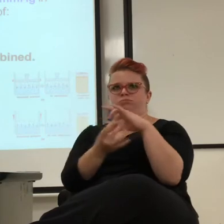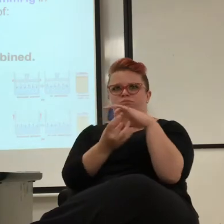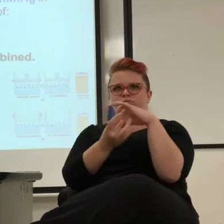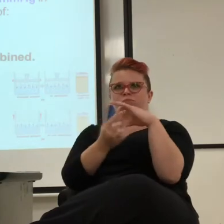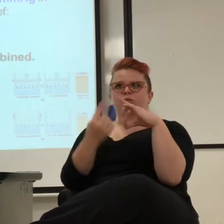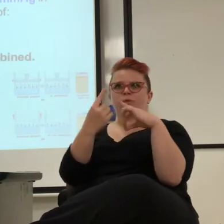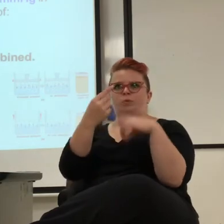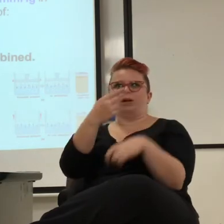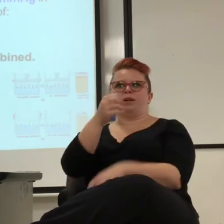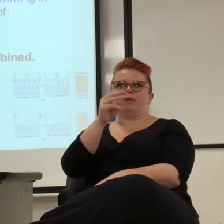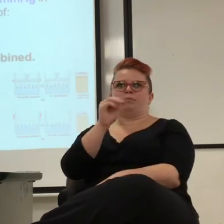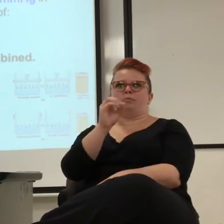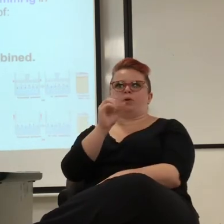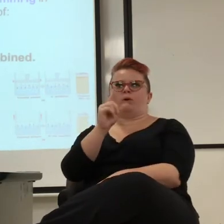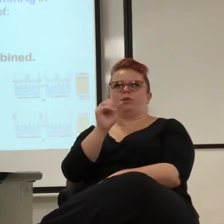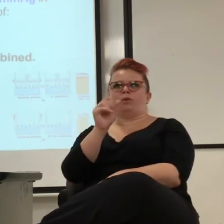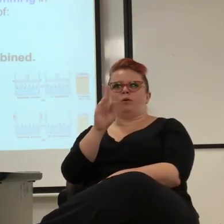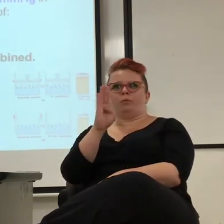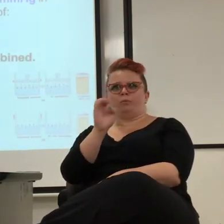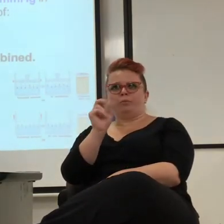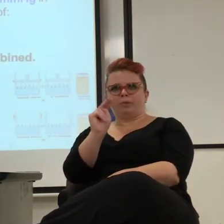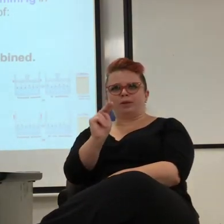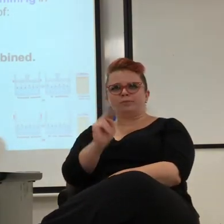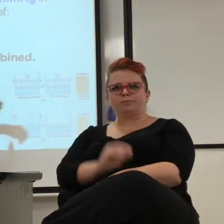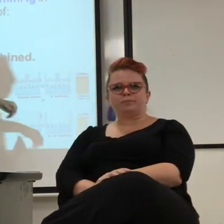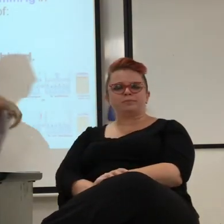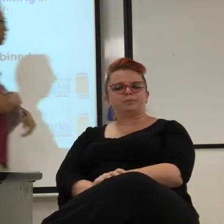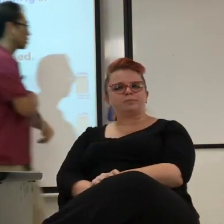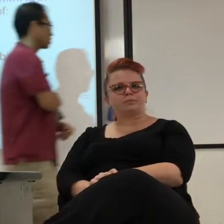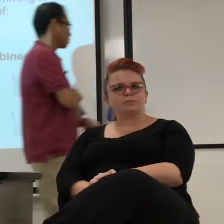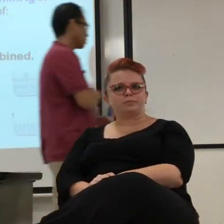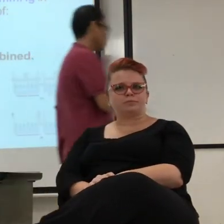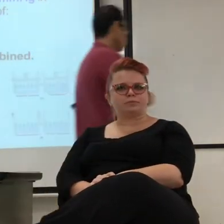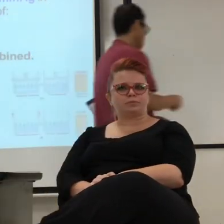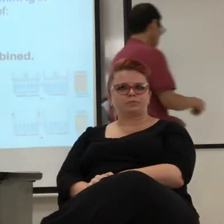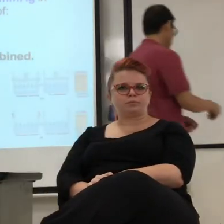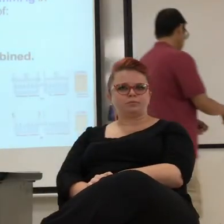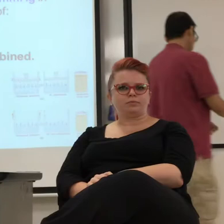oxygen. Okay, so let's get that on the board here.